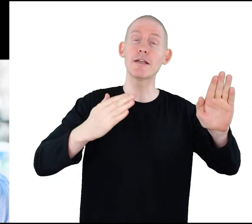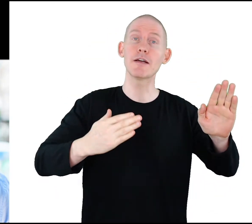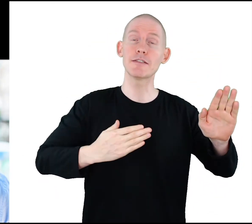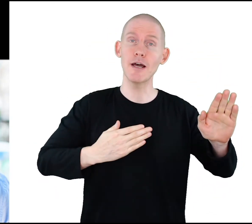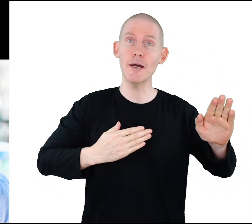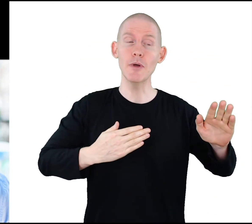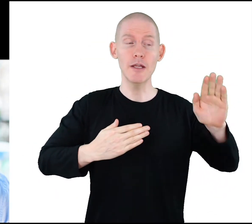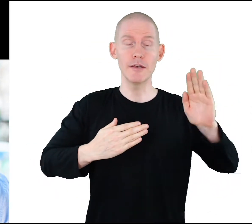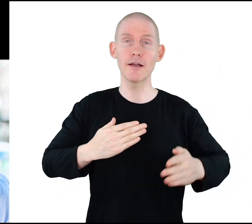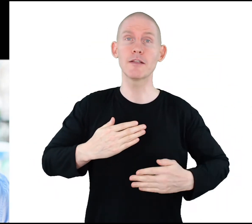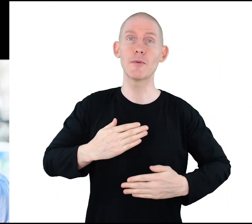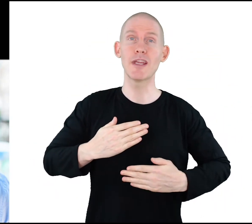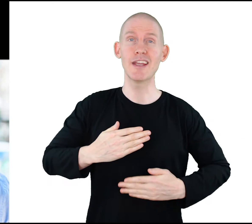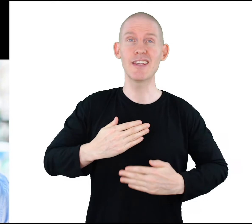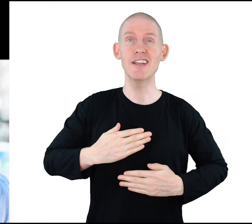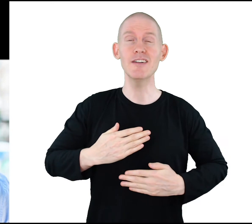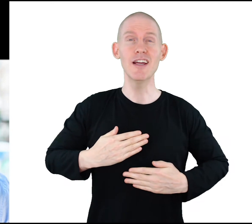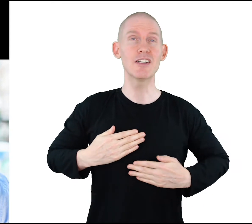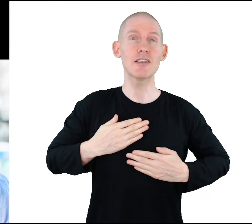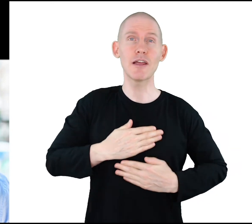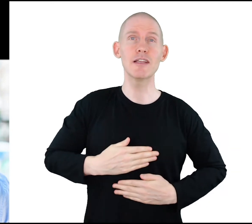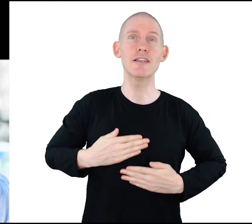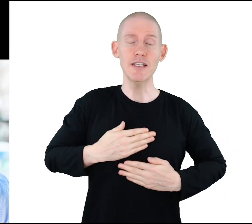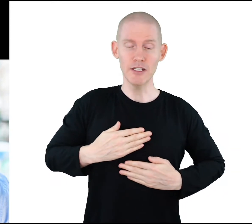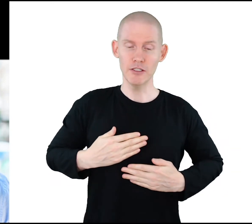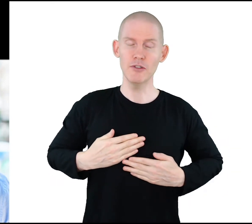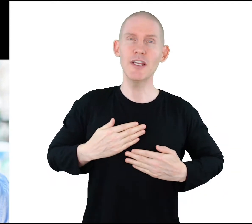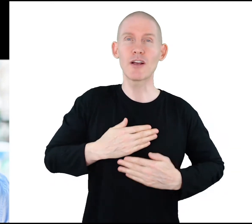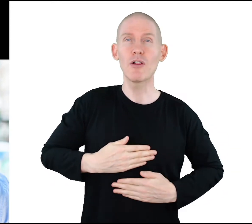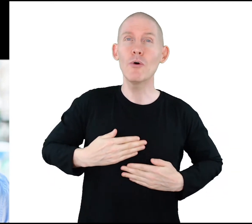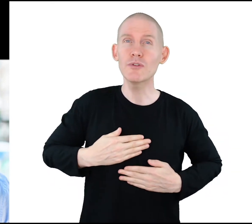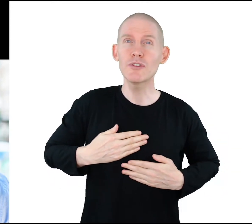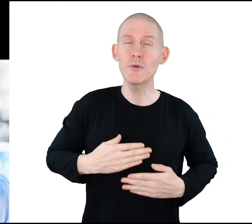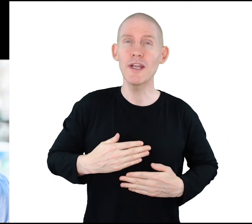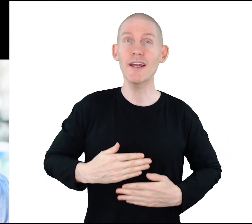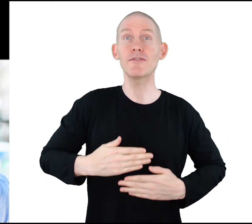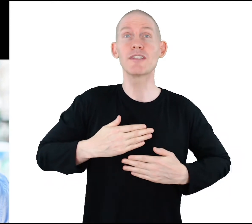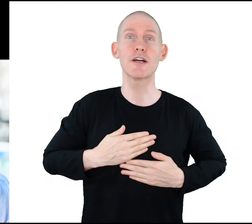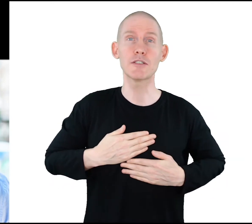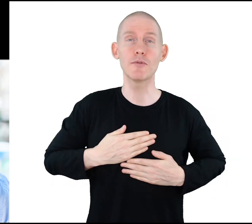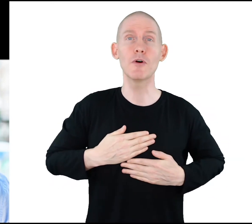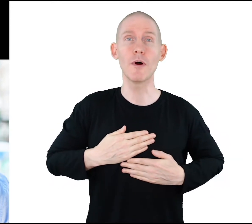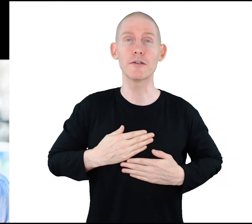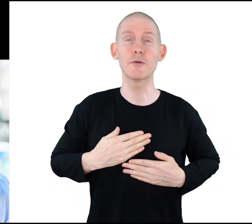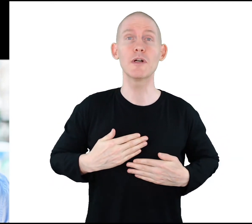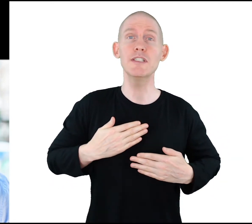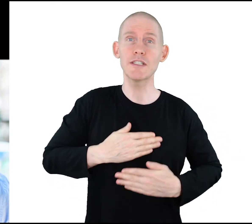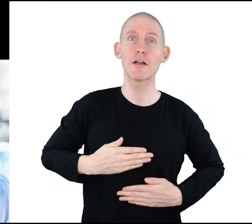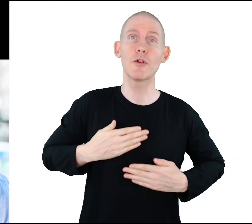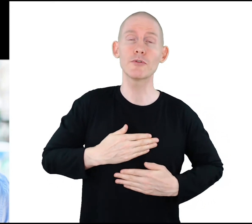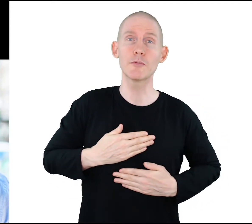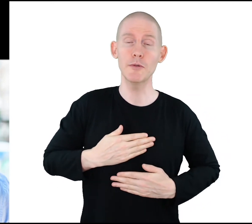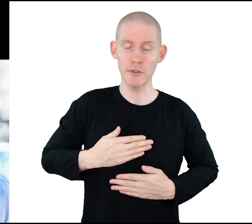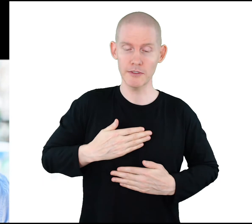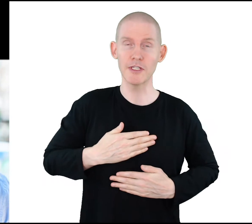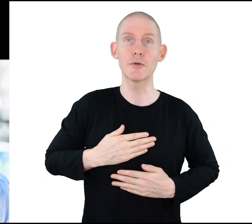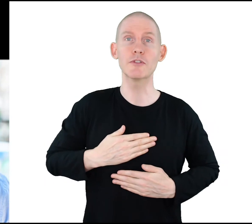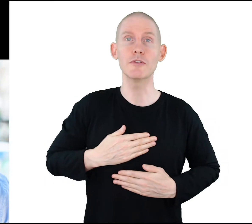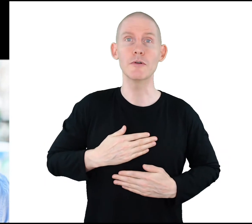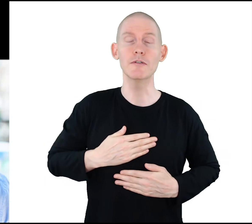on top, non-dominant hand here, just lightly. You can get close. You wouldn't have to touch if you don't want to, but at least get close so people can see what you're doing. All